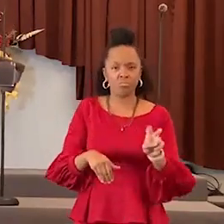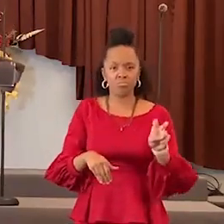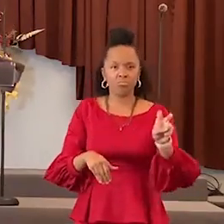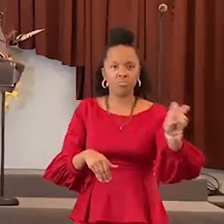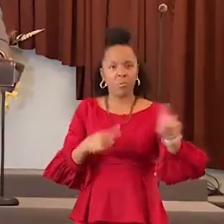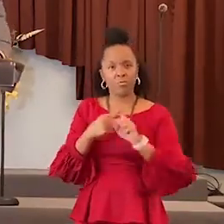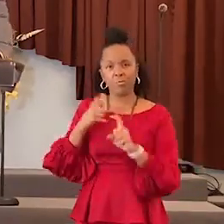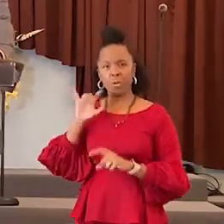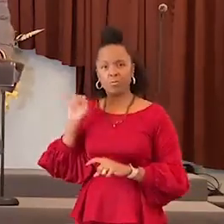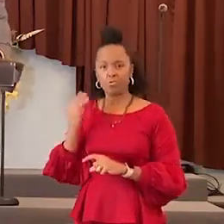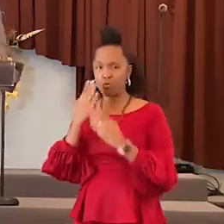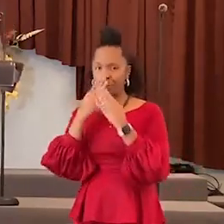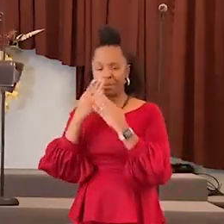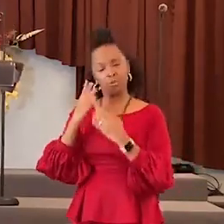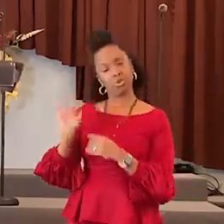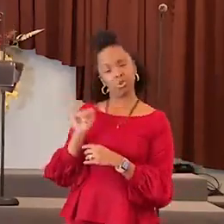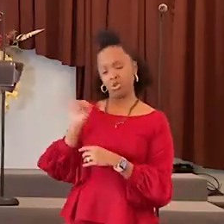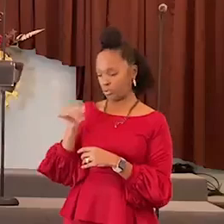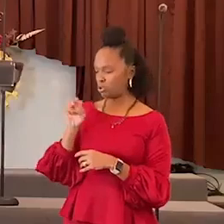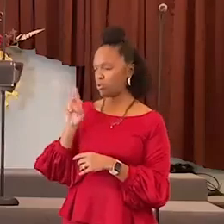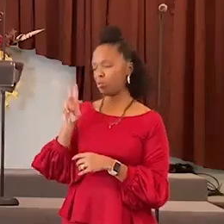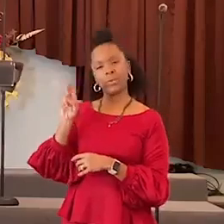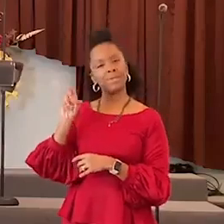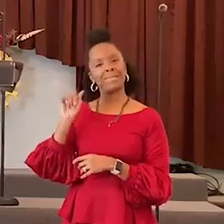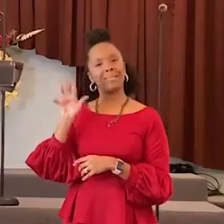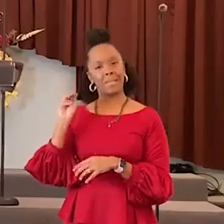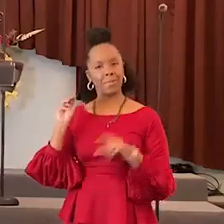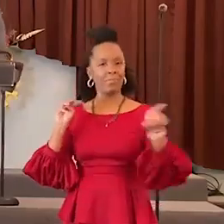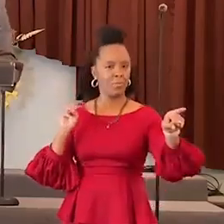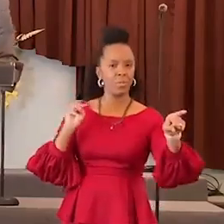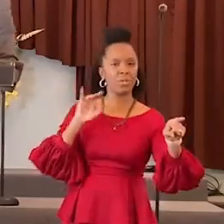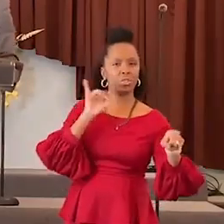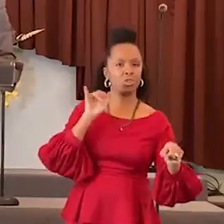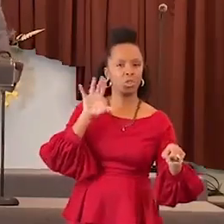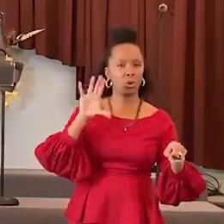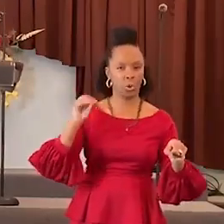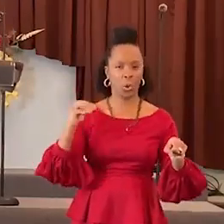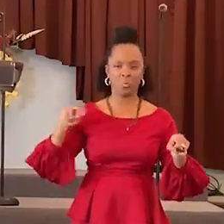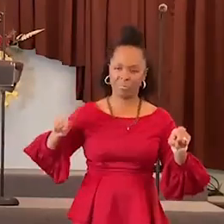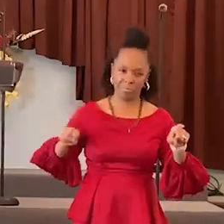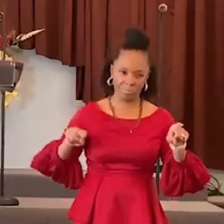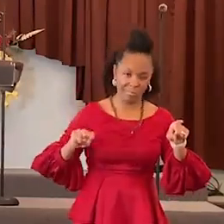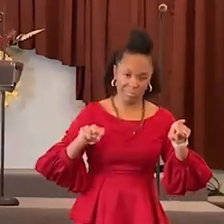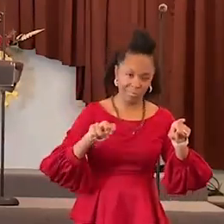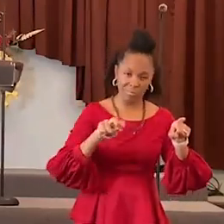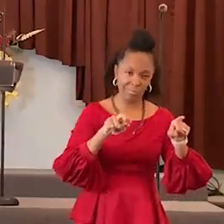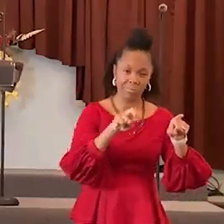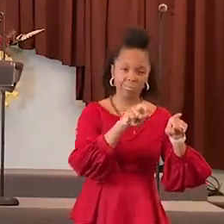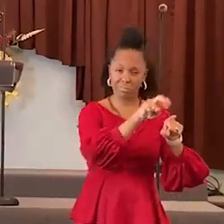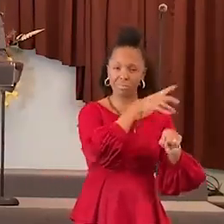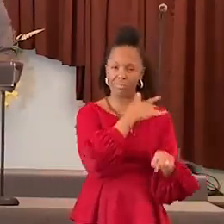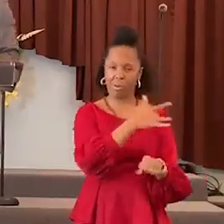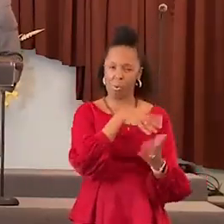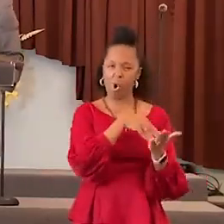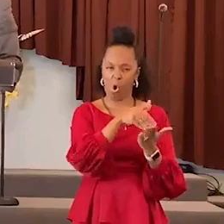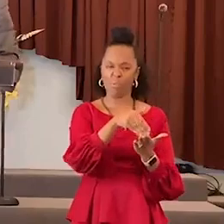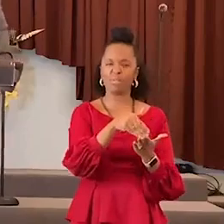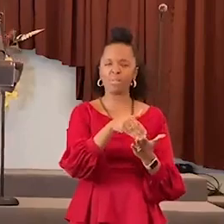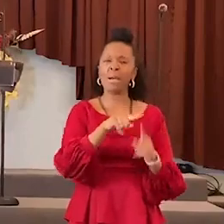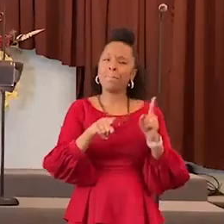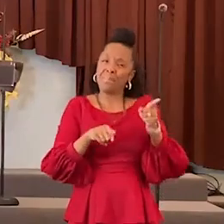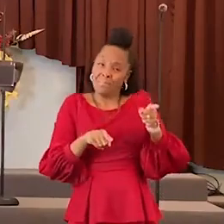traveled. There were others that traveled the same way as well. But this man was somewhat different. For